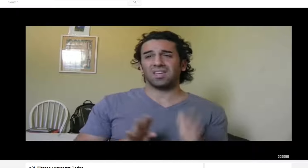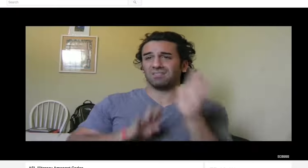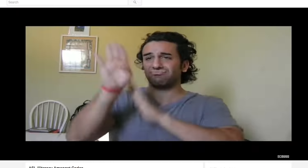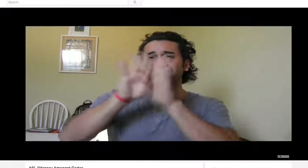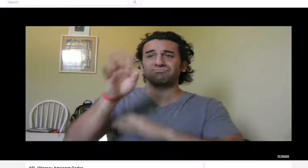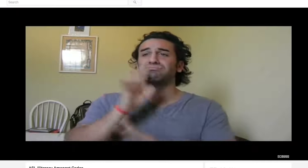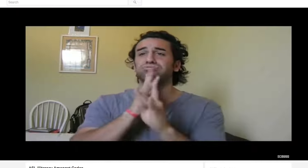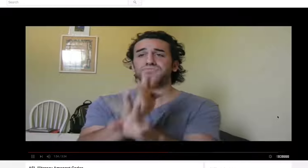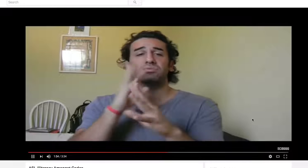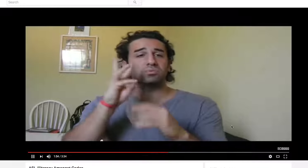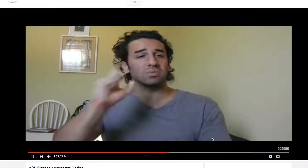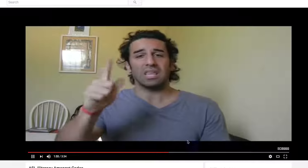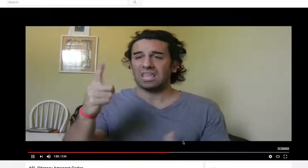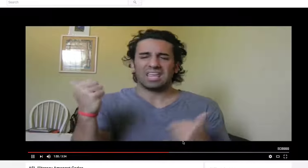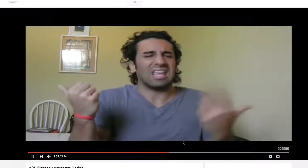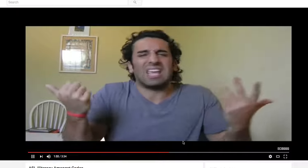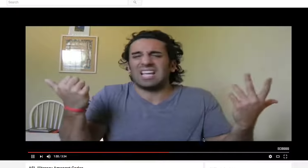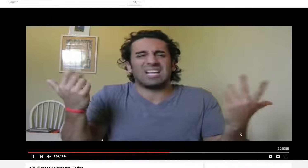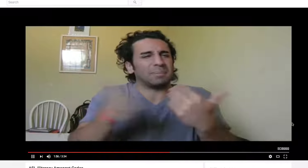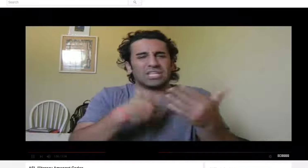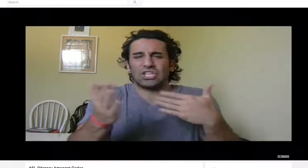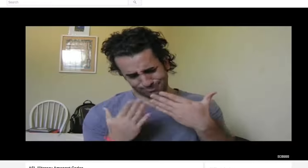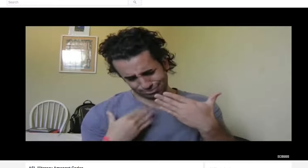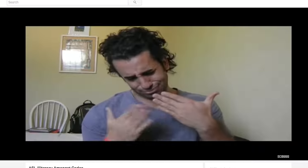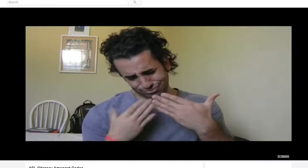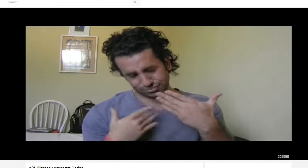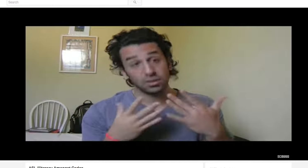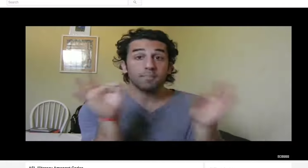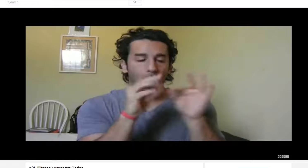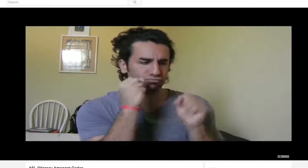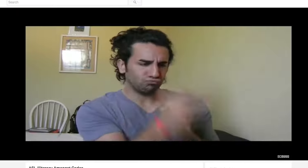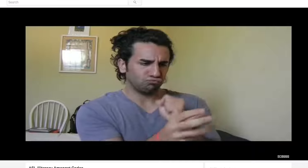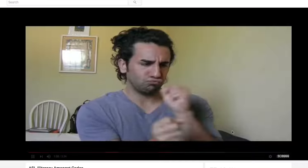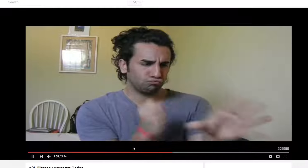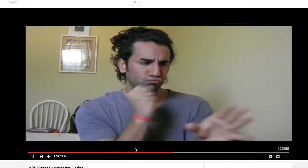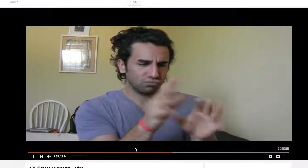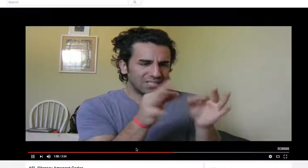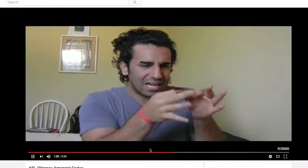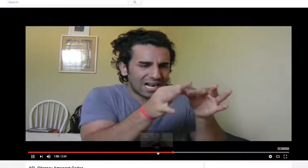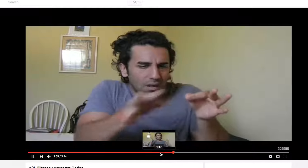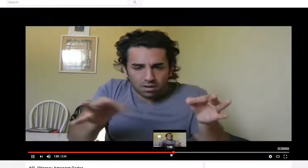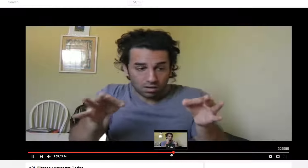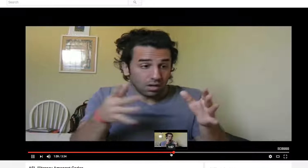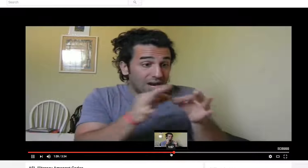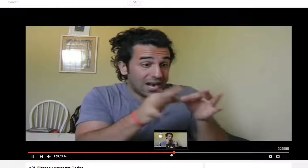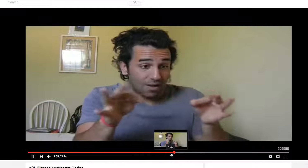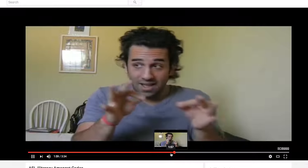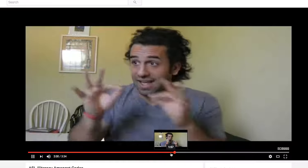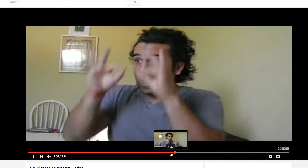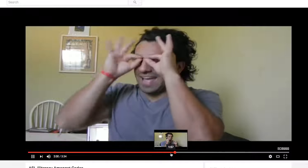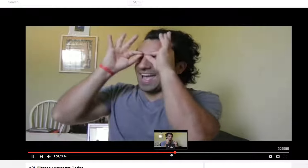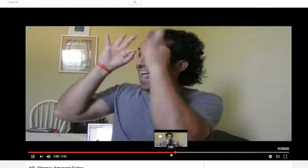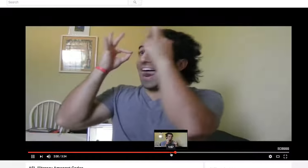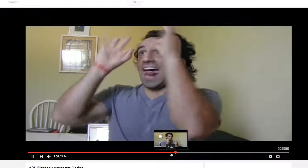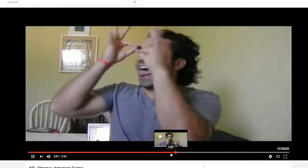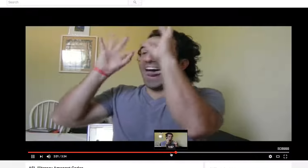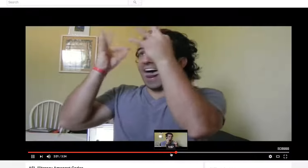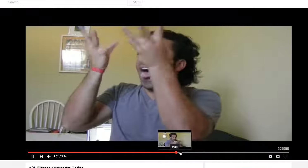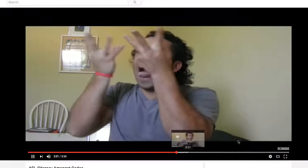hear. However, when deaf parents sign to their children, it's easy for those children to pick up manual language. The